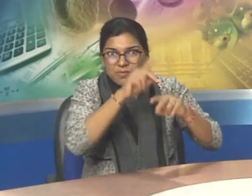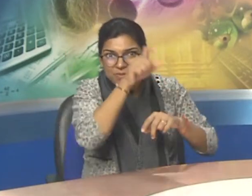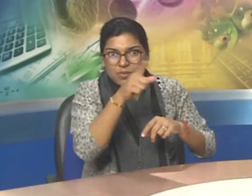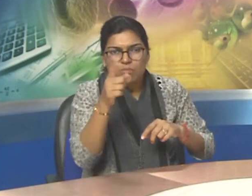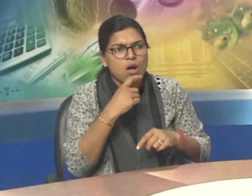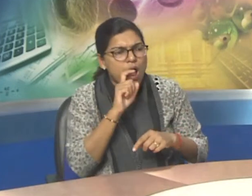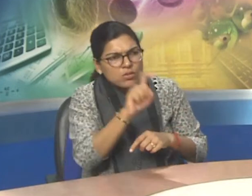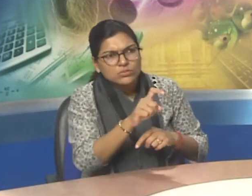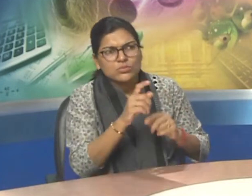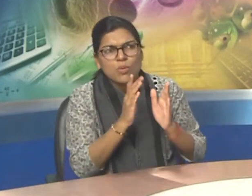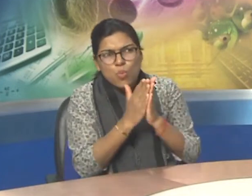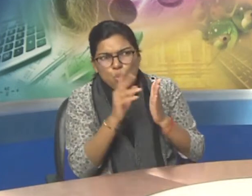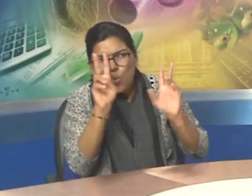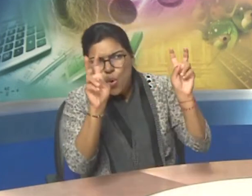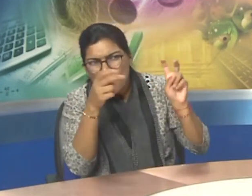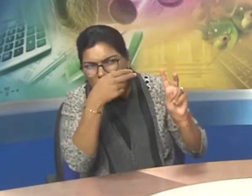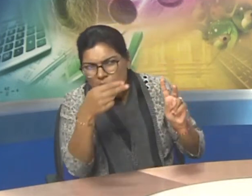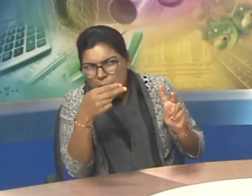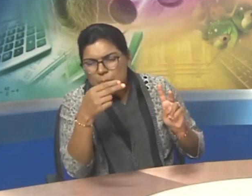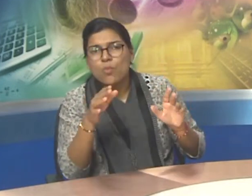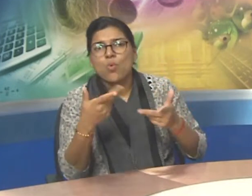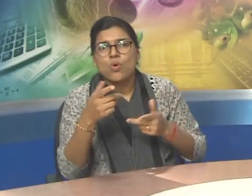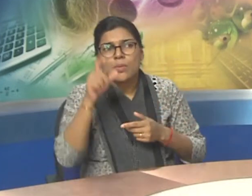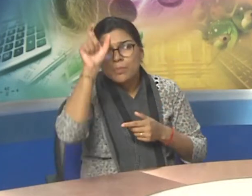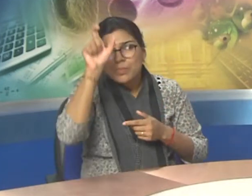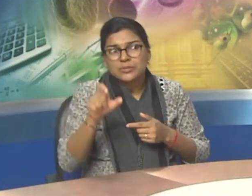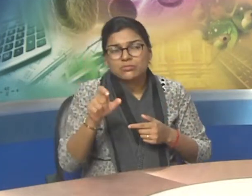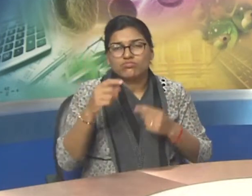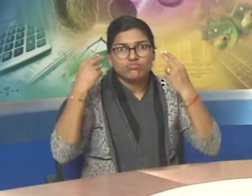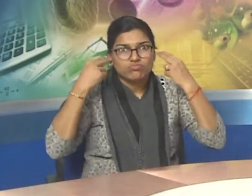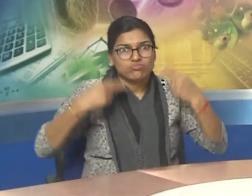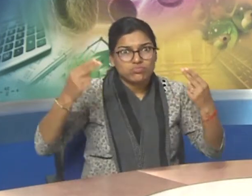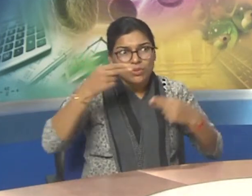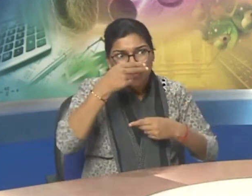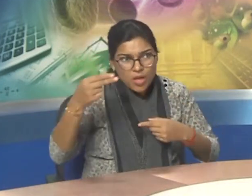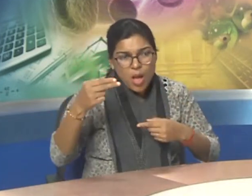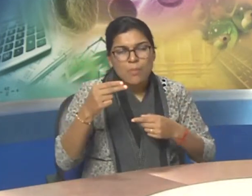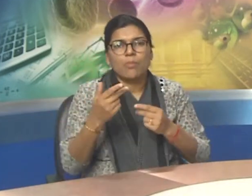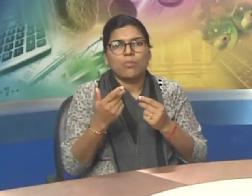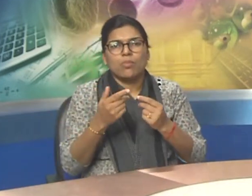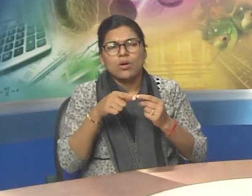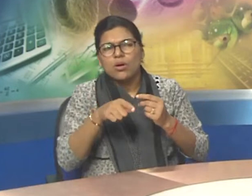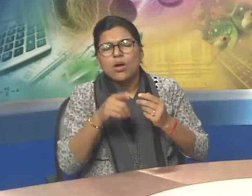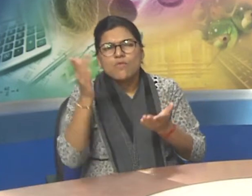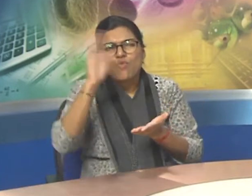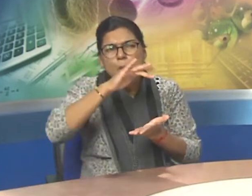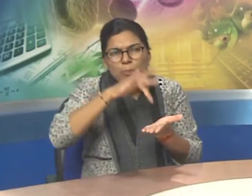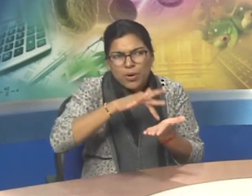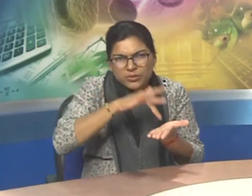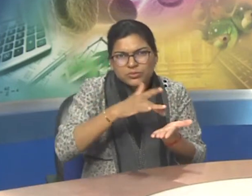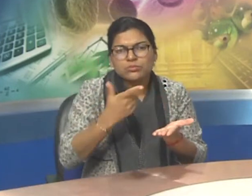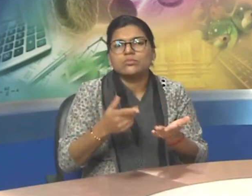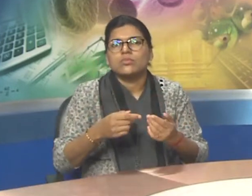any particular subject, then I can ask for the reference service from the librarian,